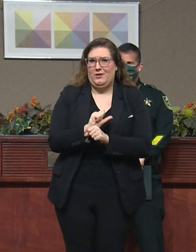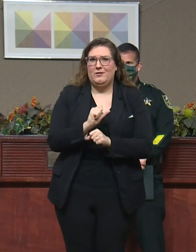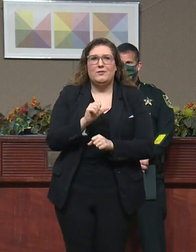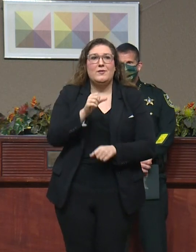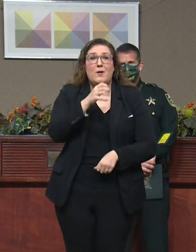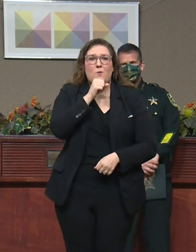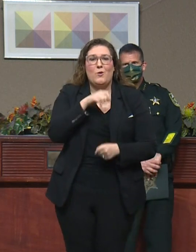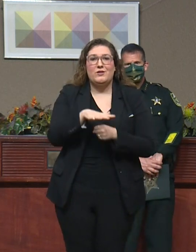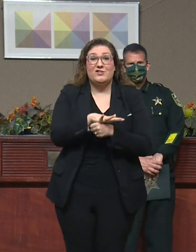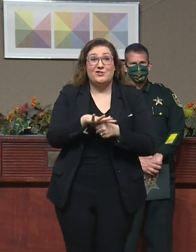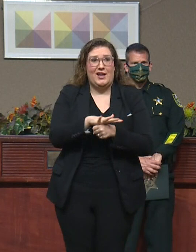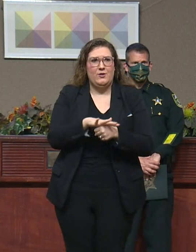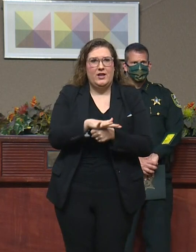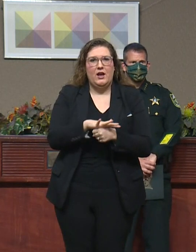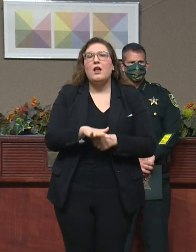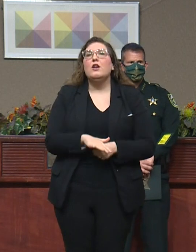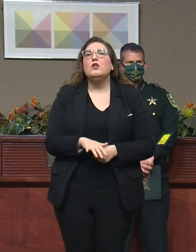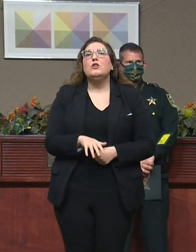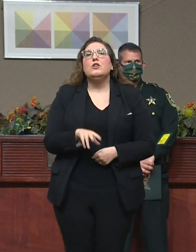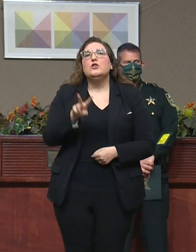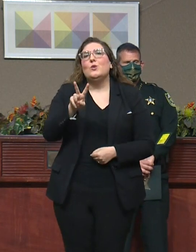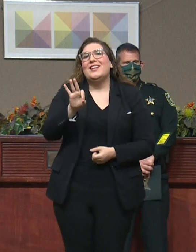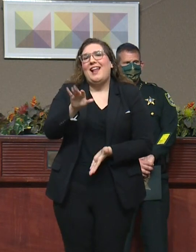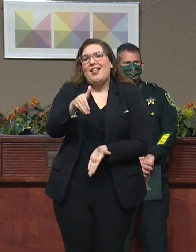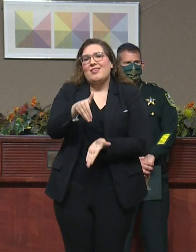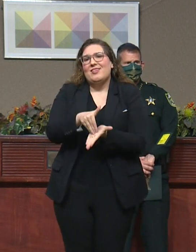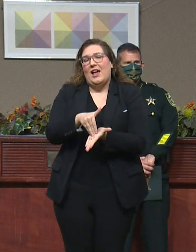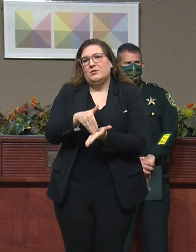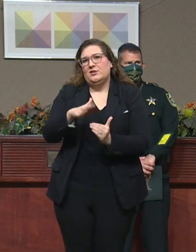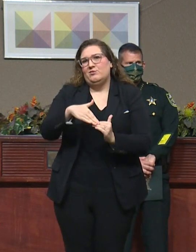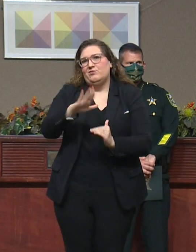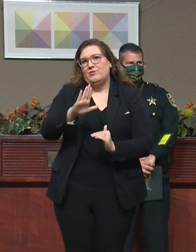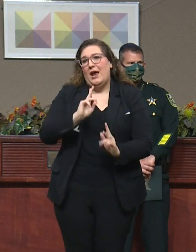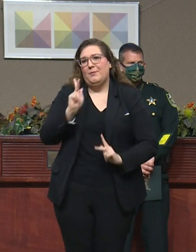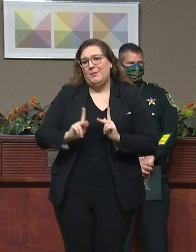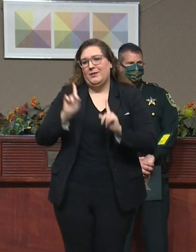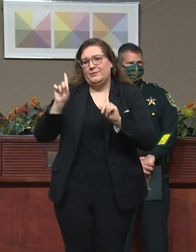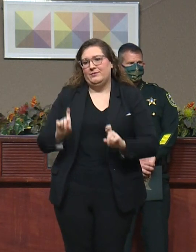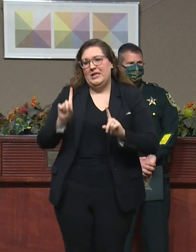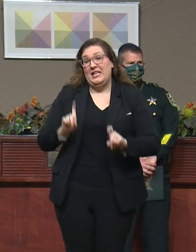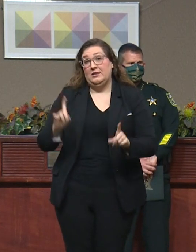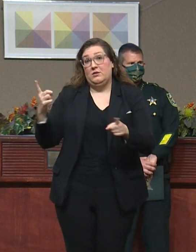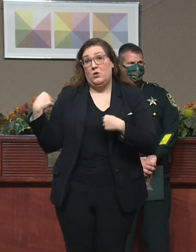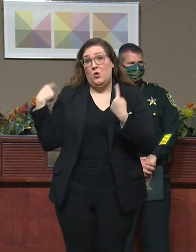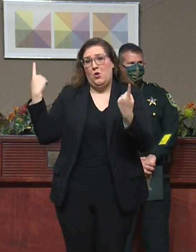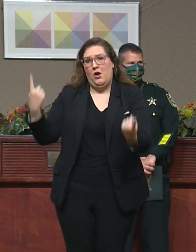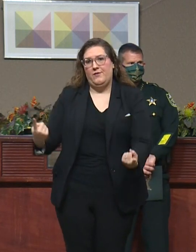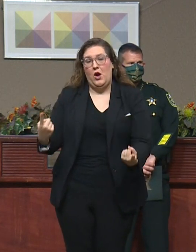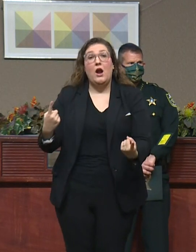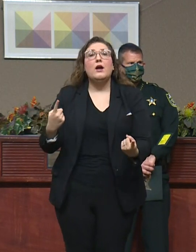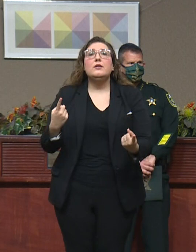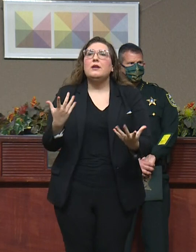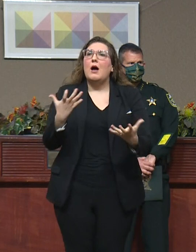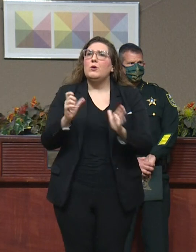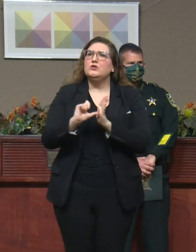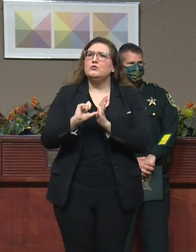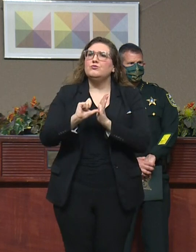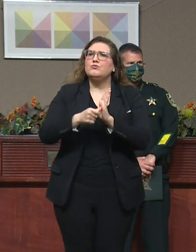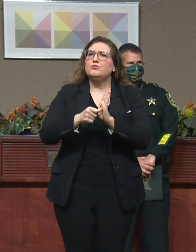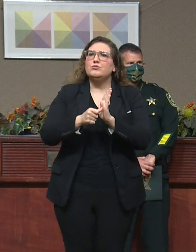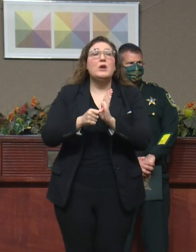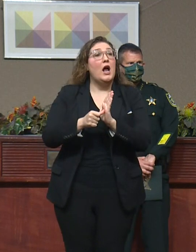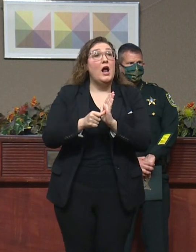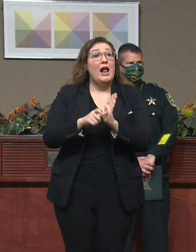29,000 residents have been tested, as the mayor said, and I want to highlight the point that when we talked to you